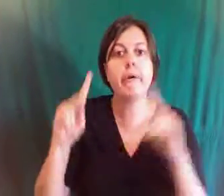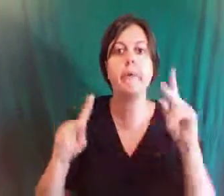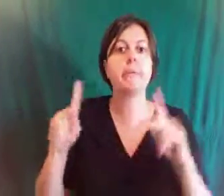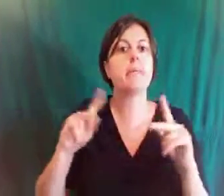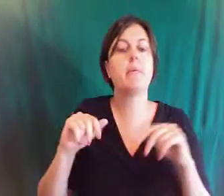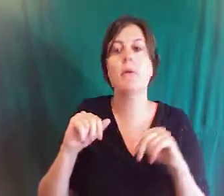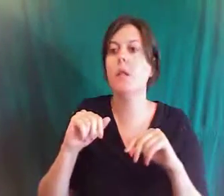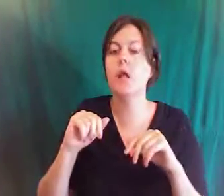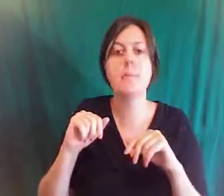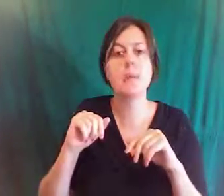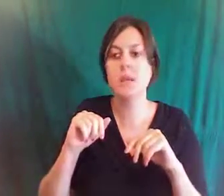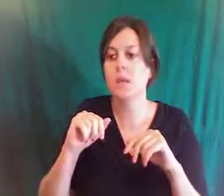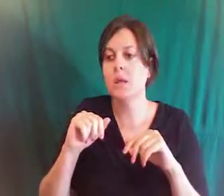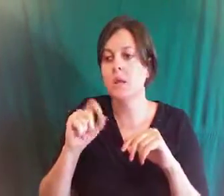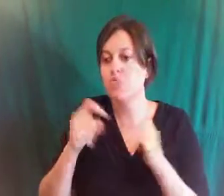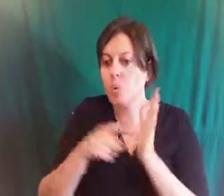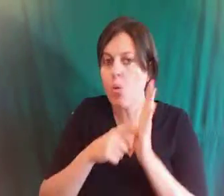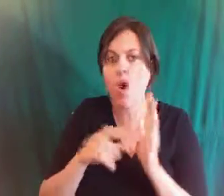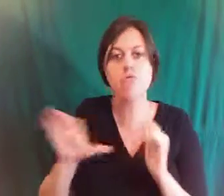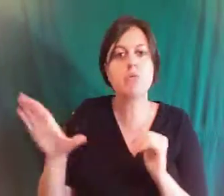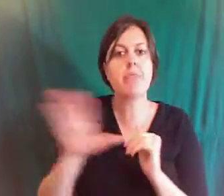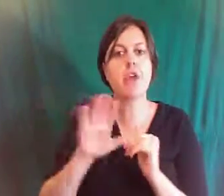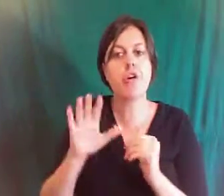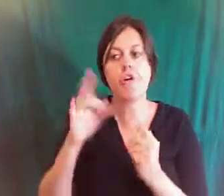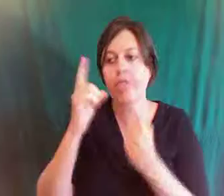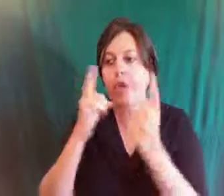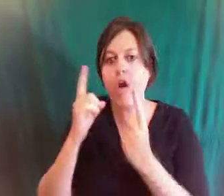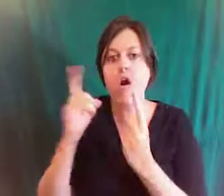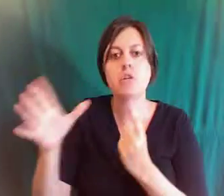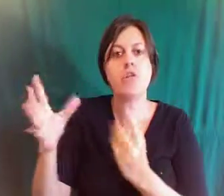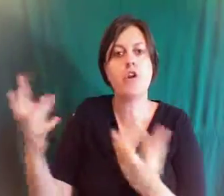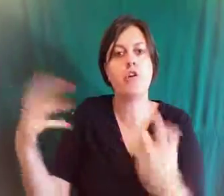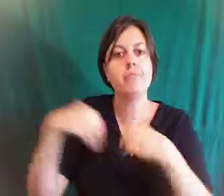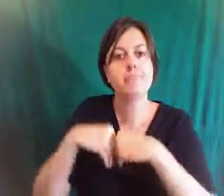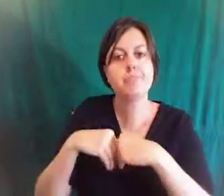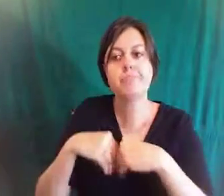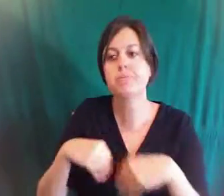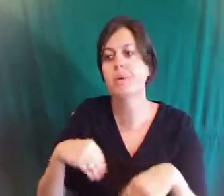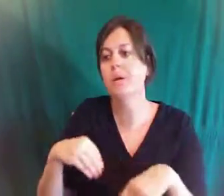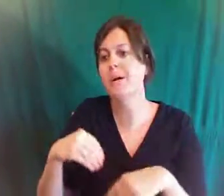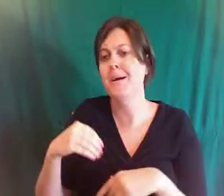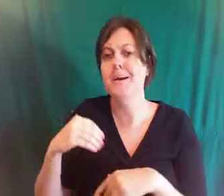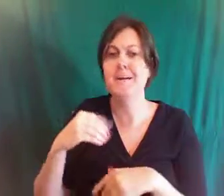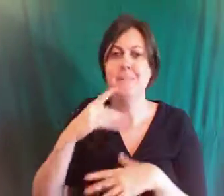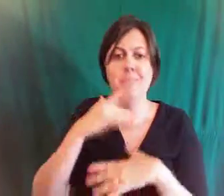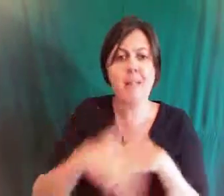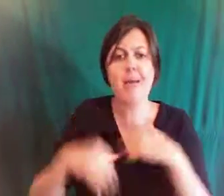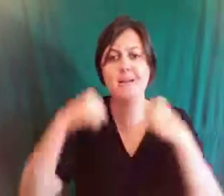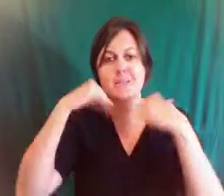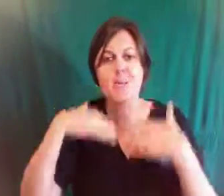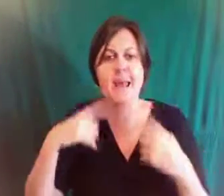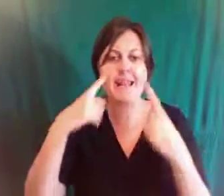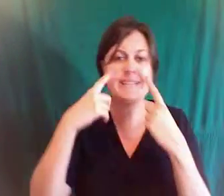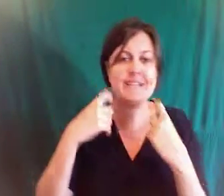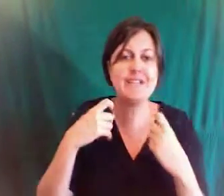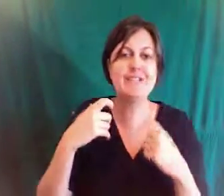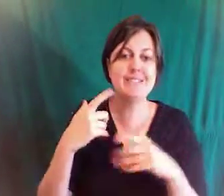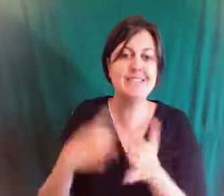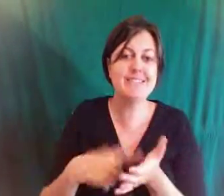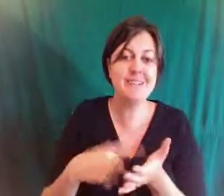thoughts their ideas they're sweat and tears in some cases you know depending what role they play some people have been there